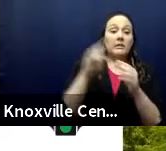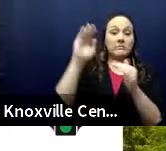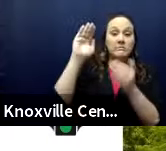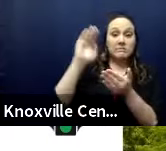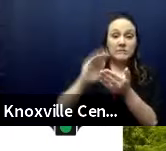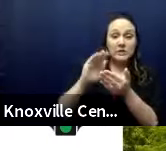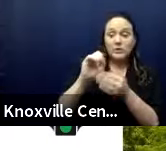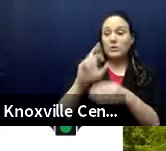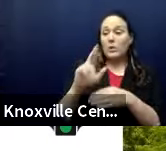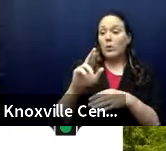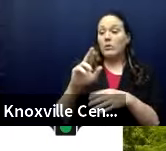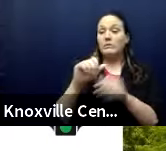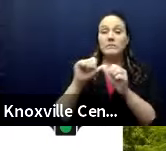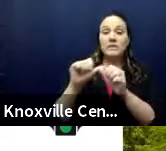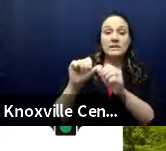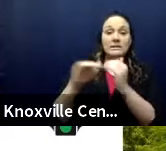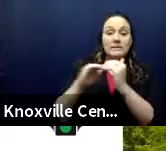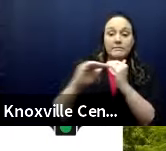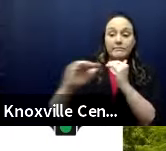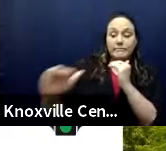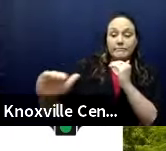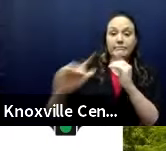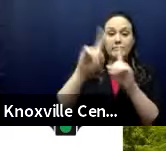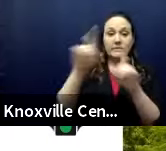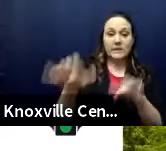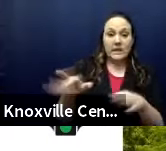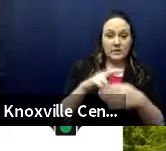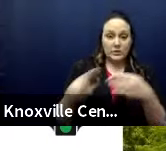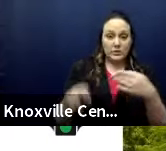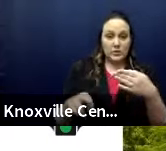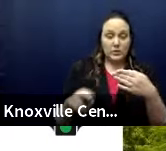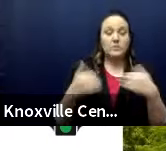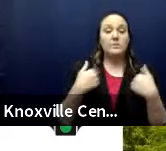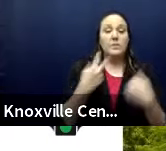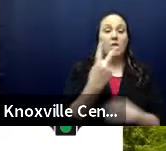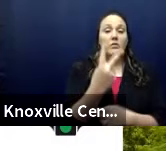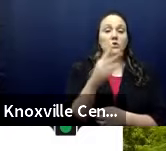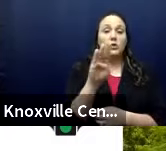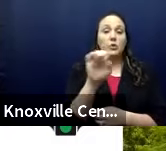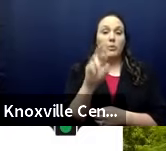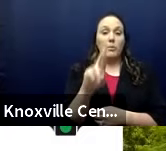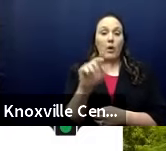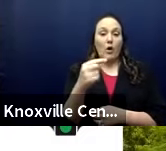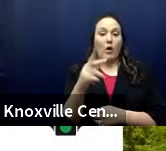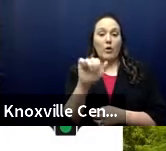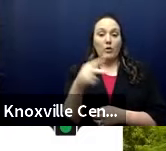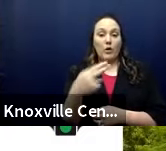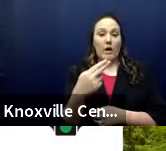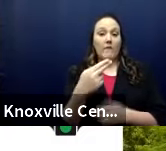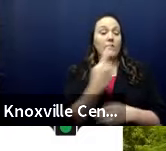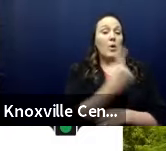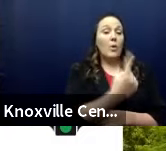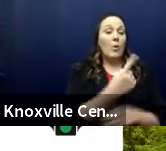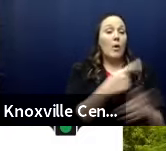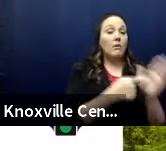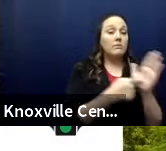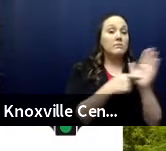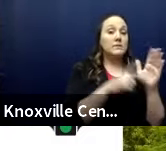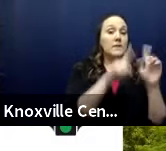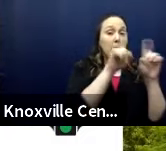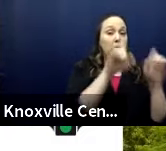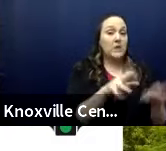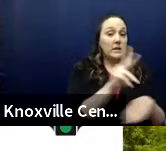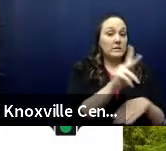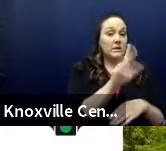turnaround time. For this benchmark, we are utilizing 2 bar graphs, one that shows a sample of the test conducted for Knox County residents